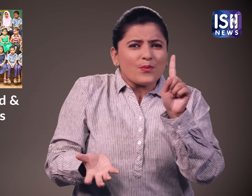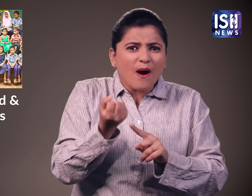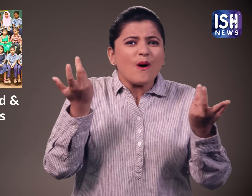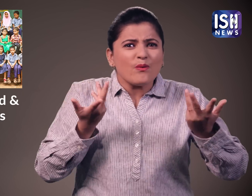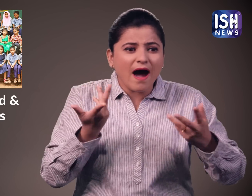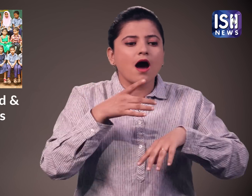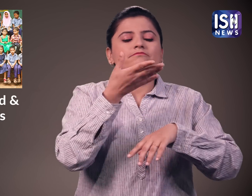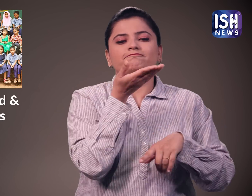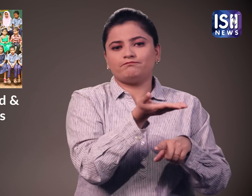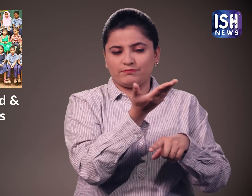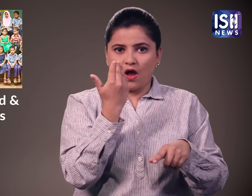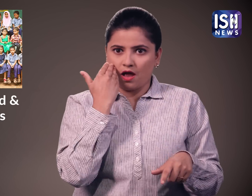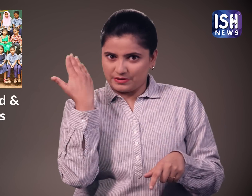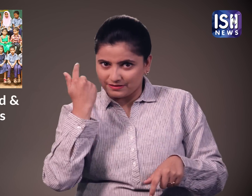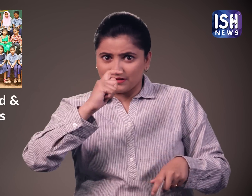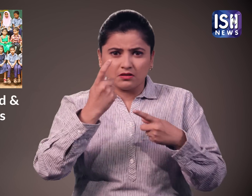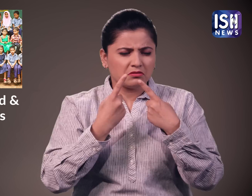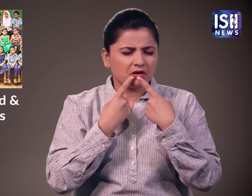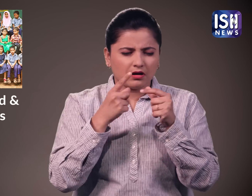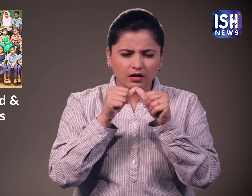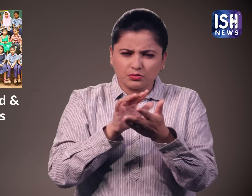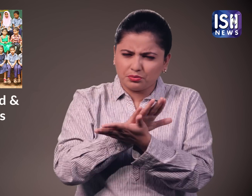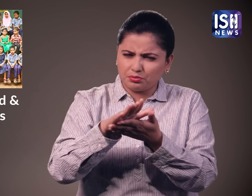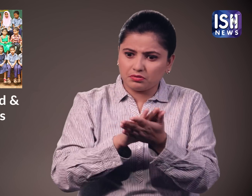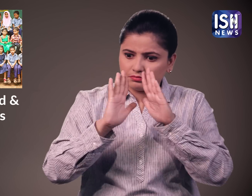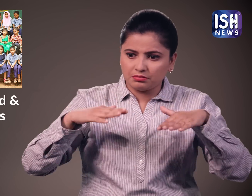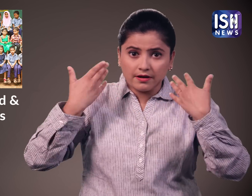origins of the lake and it continues to attract many tourists.